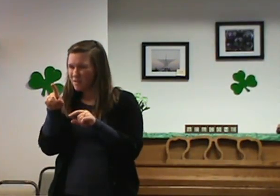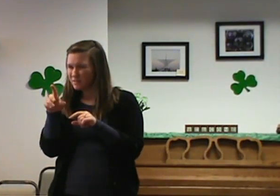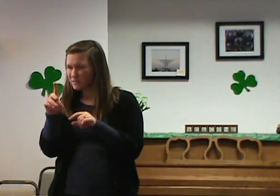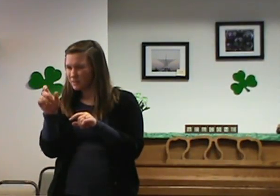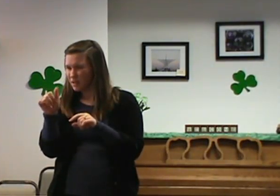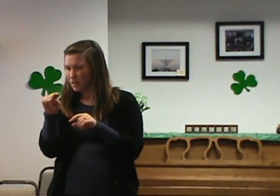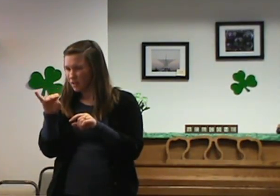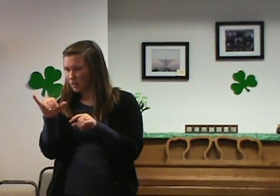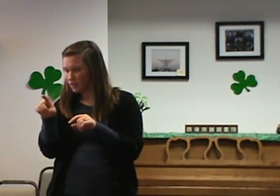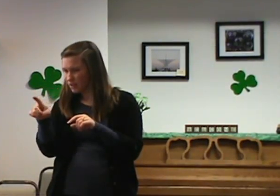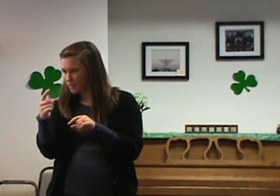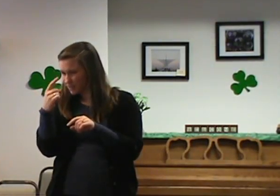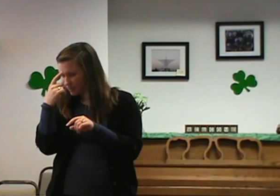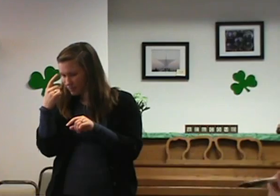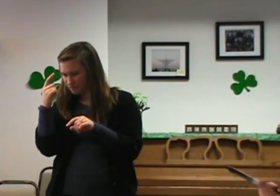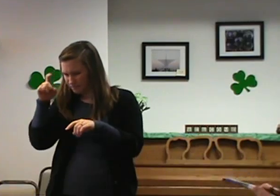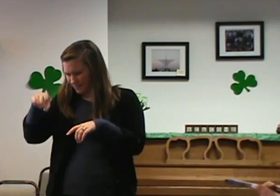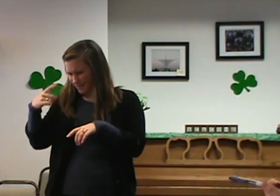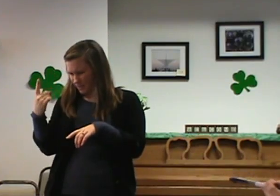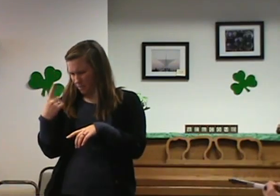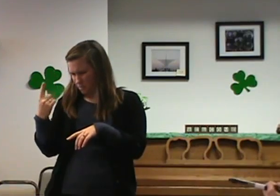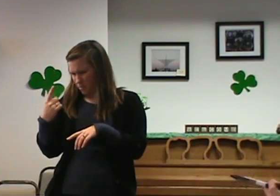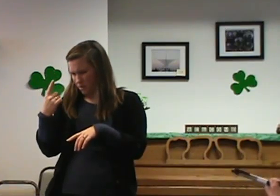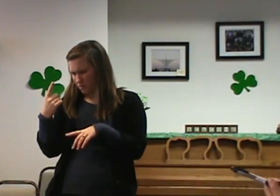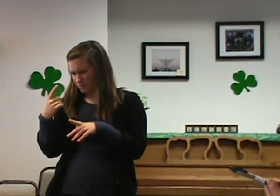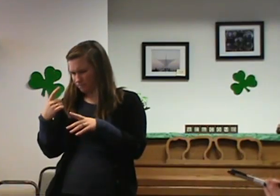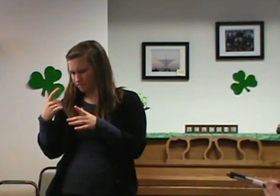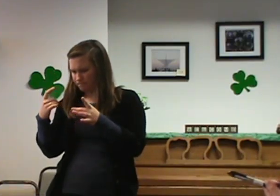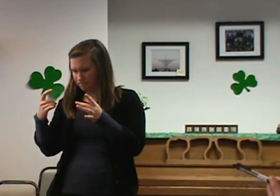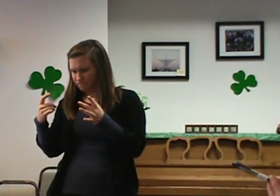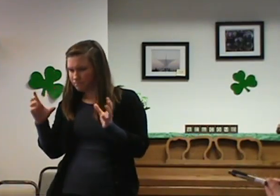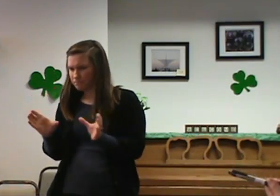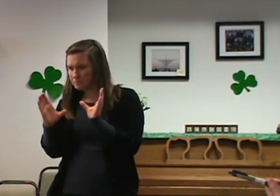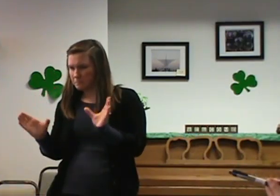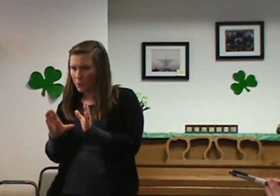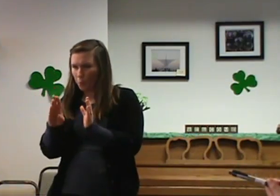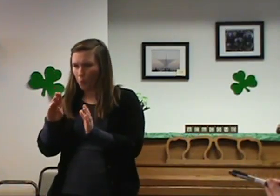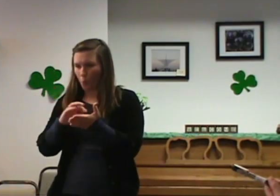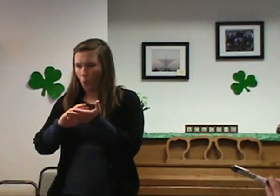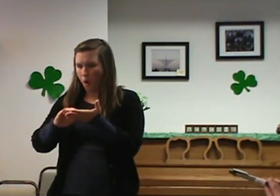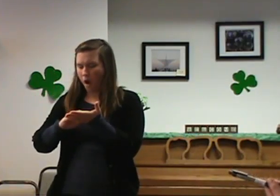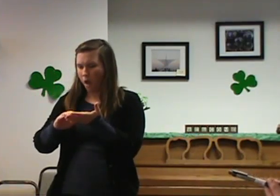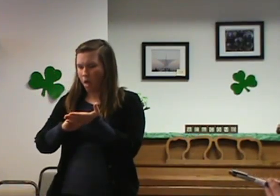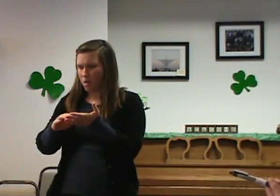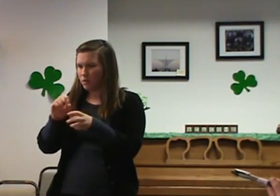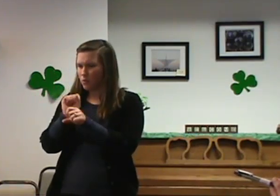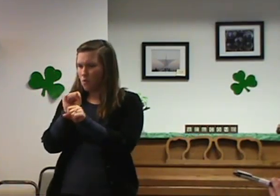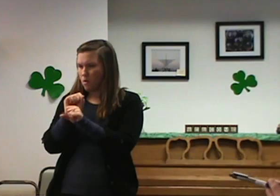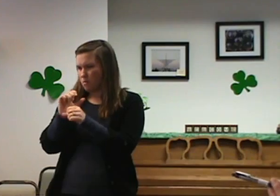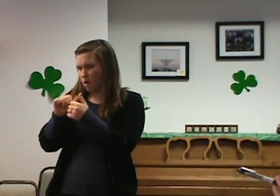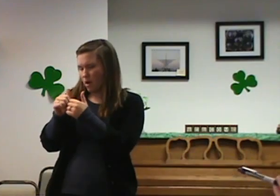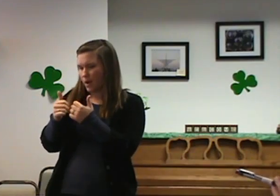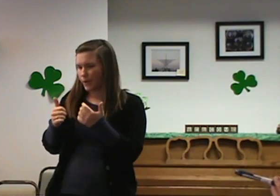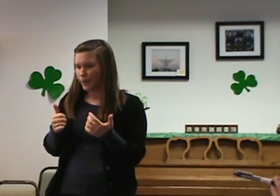right? a screen reading program. What's a screen reading program that's being used for the Series E's? Is